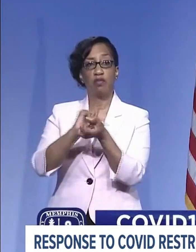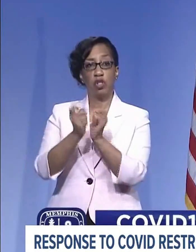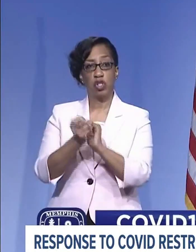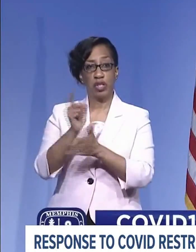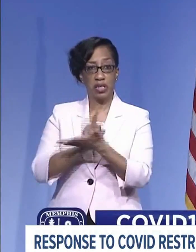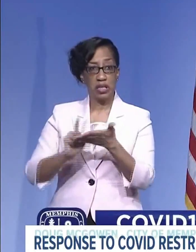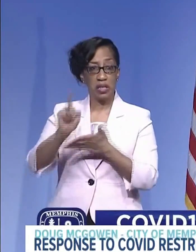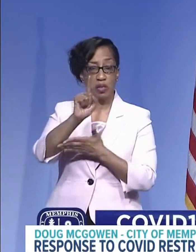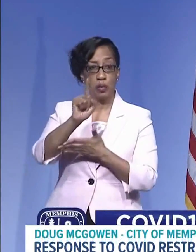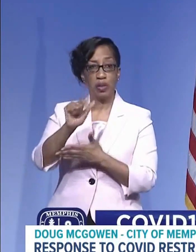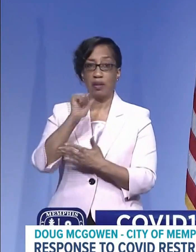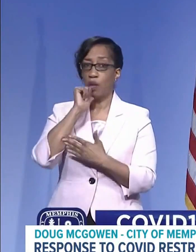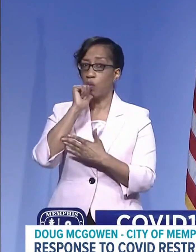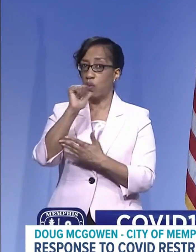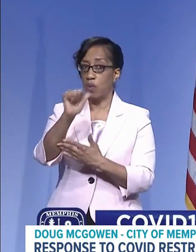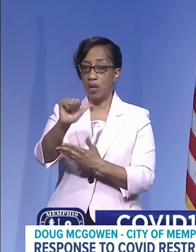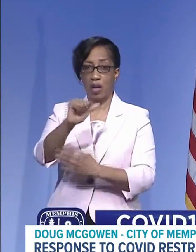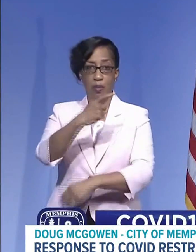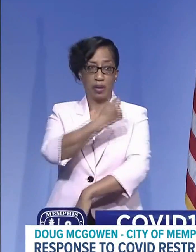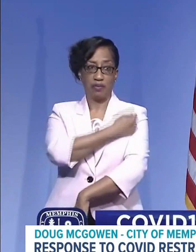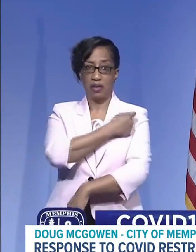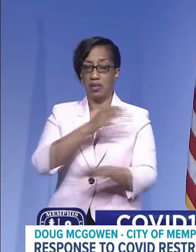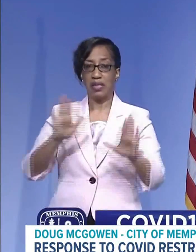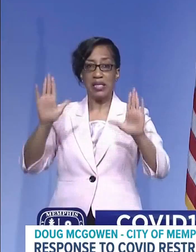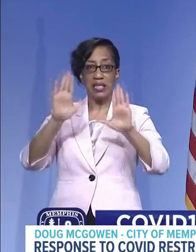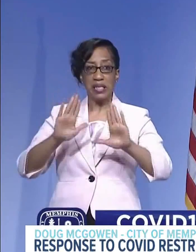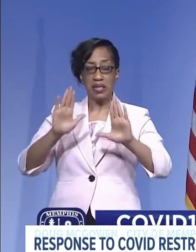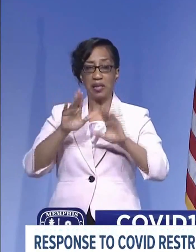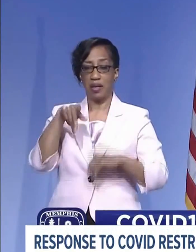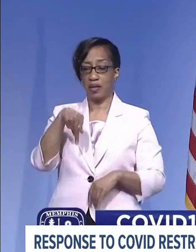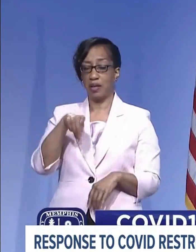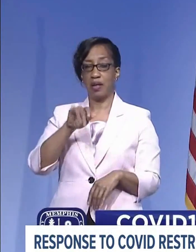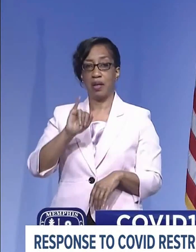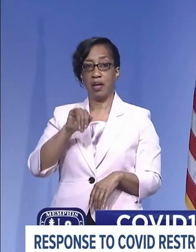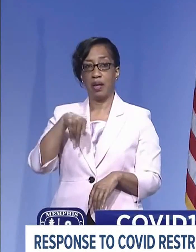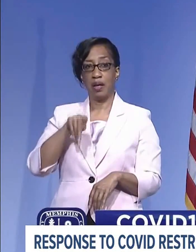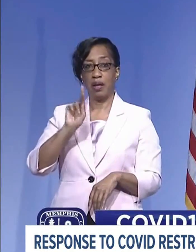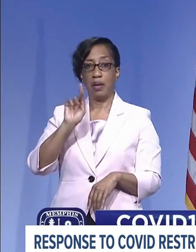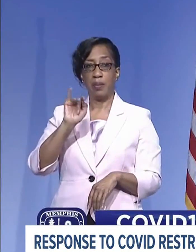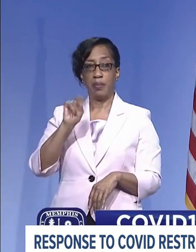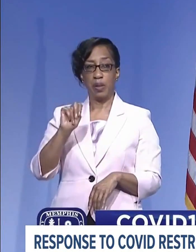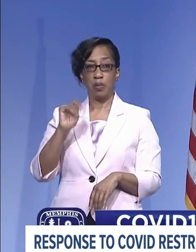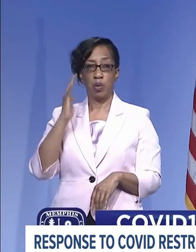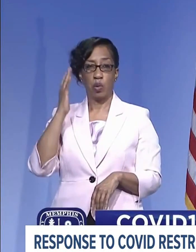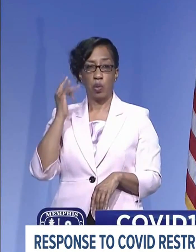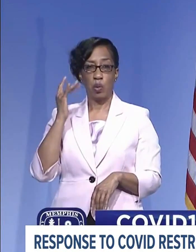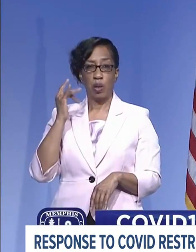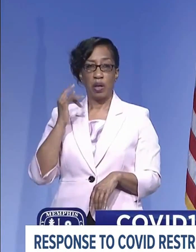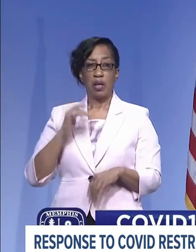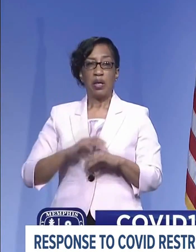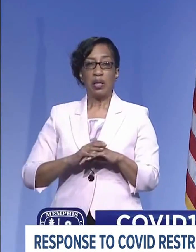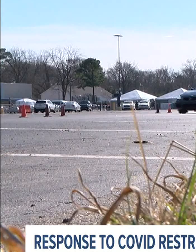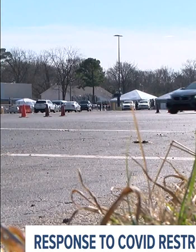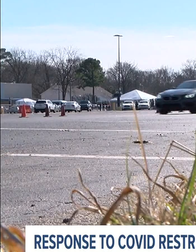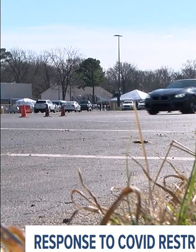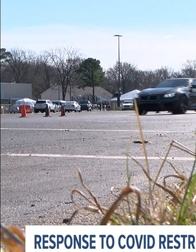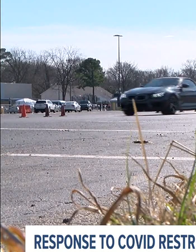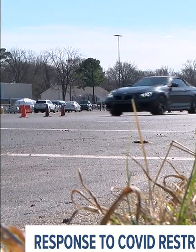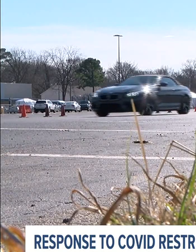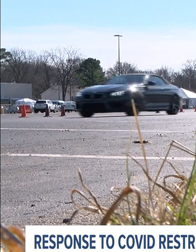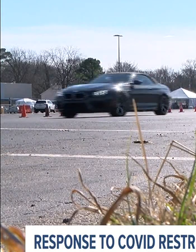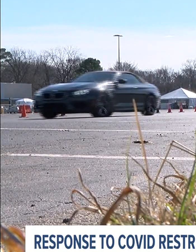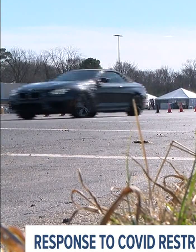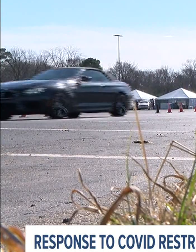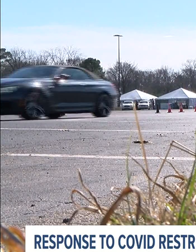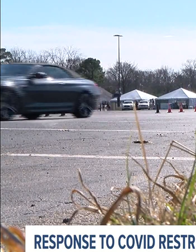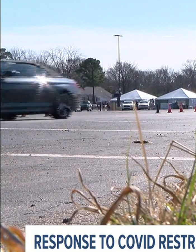There will not be vaccinations this Sunday at the Pipkin building just due to demand which is very very low on the weekends. Shelby County